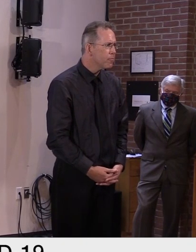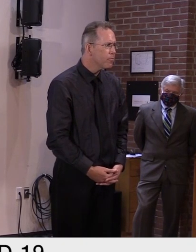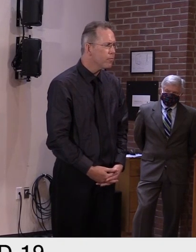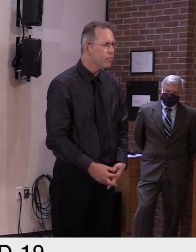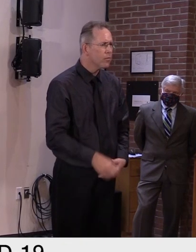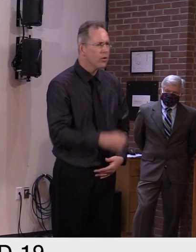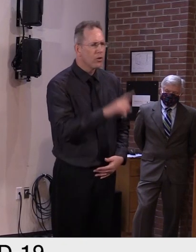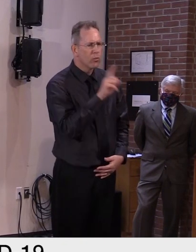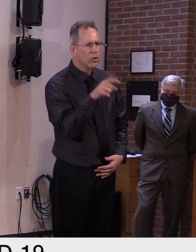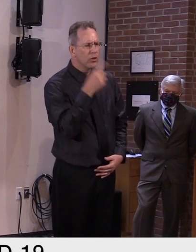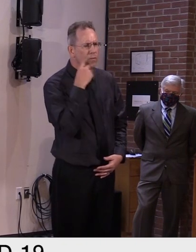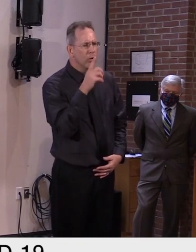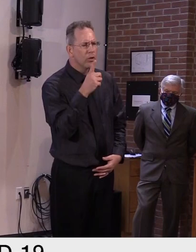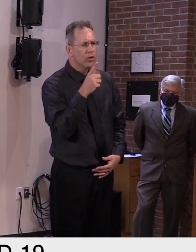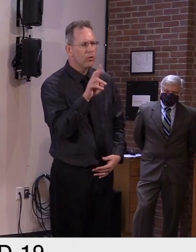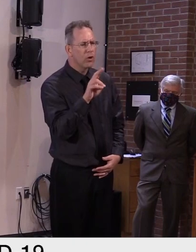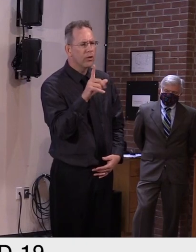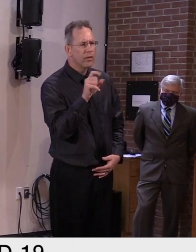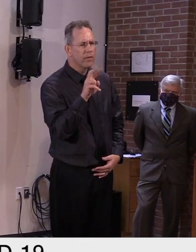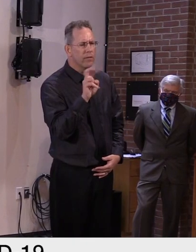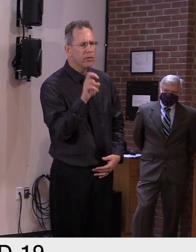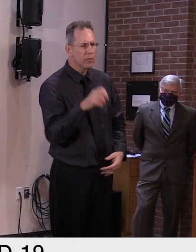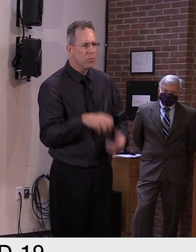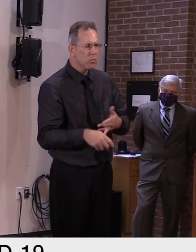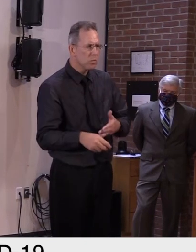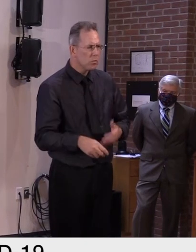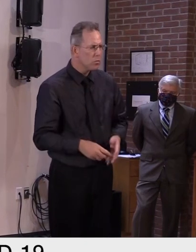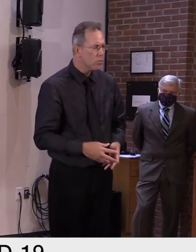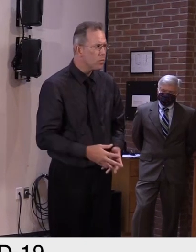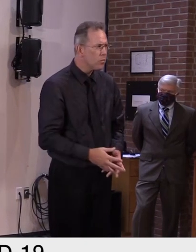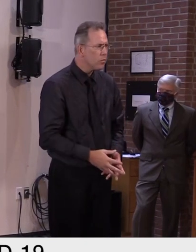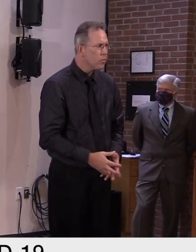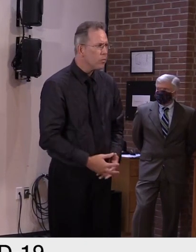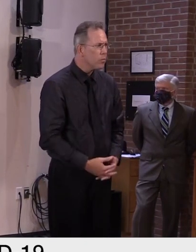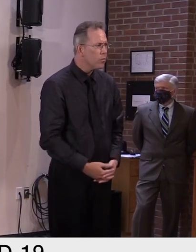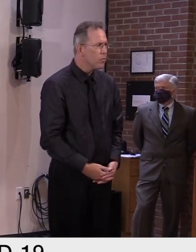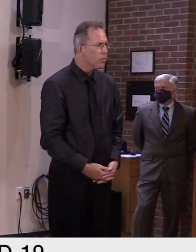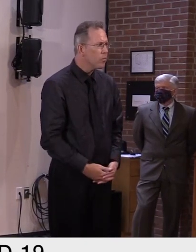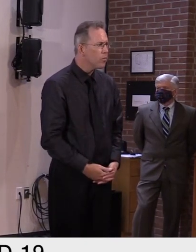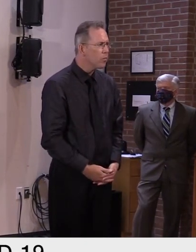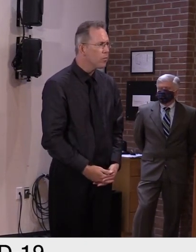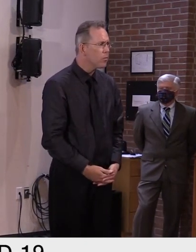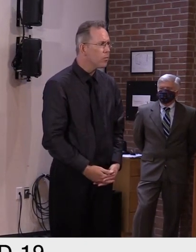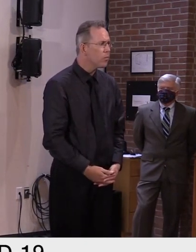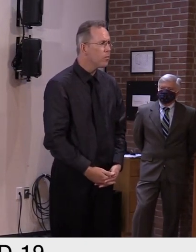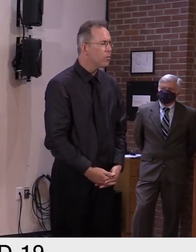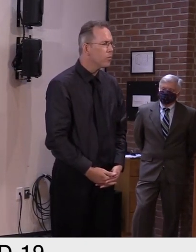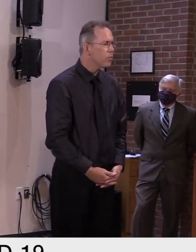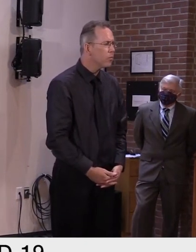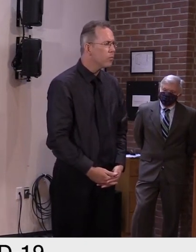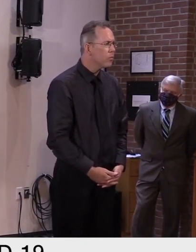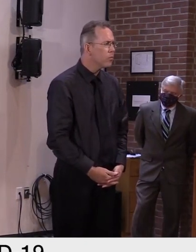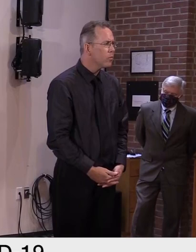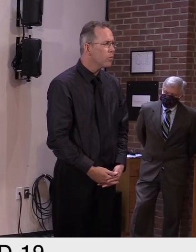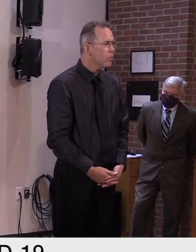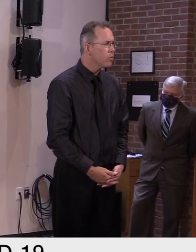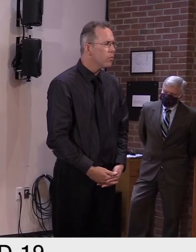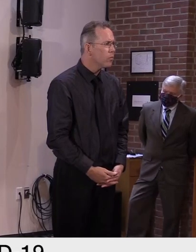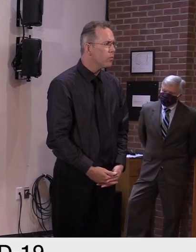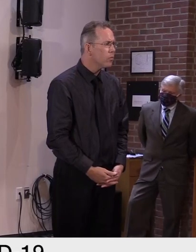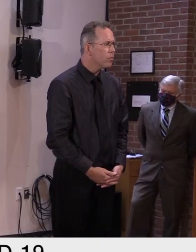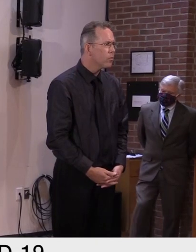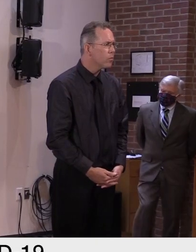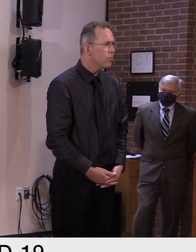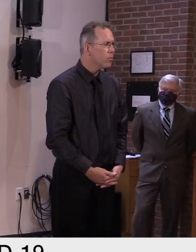So if I understand correctly, we had 13 confirmed cases in schools, K-12 schools, as of